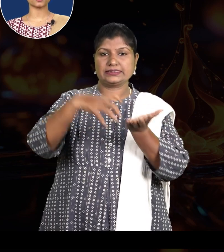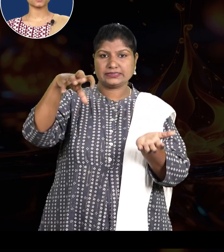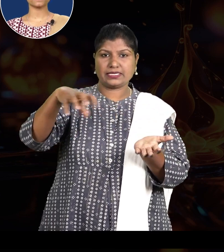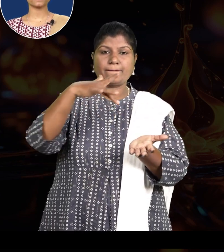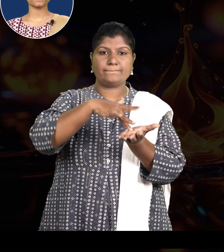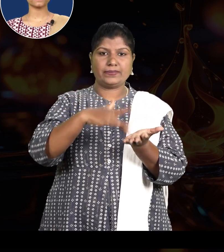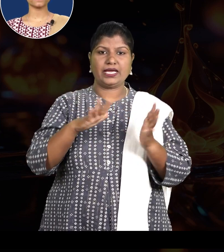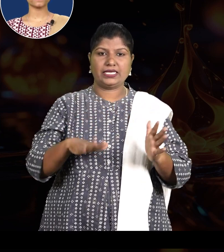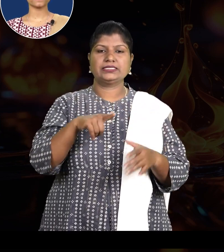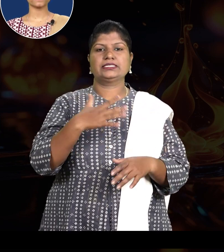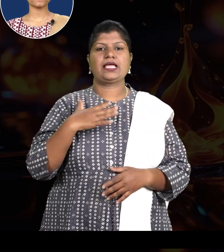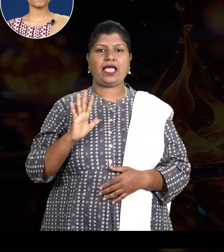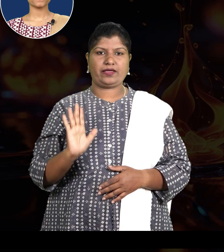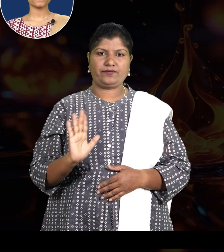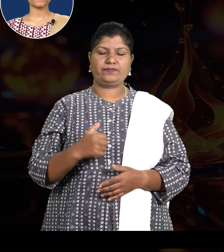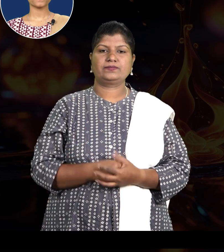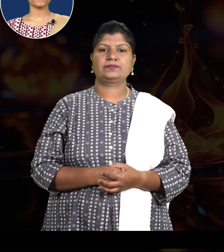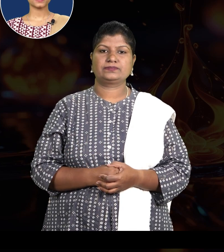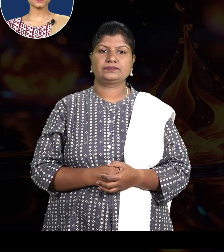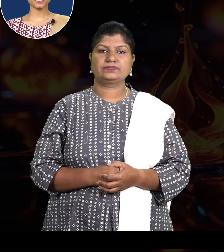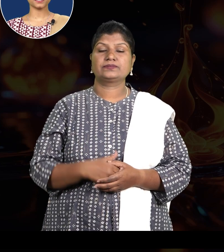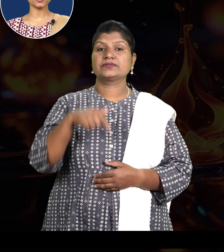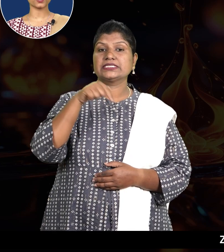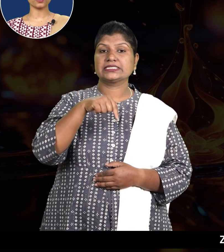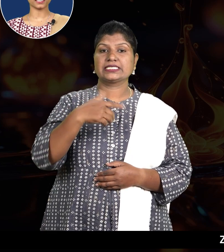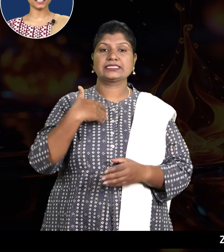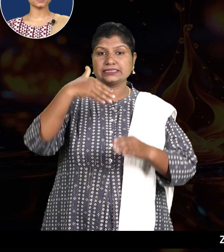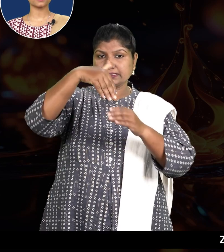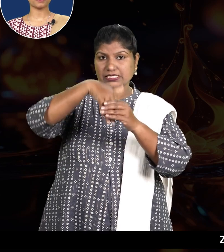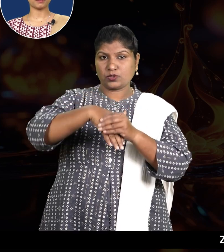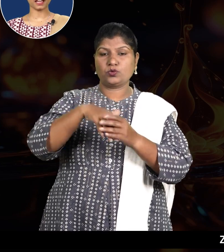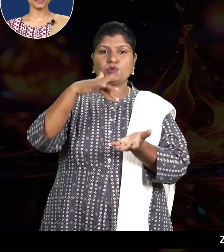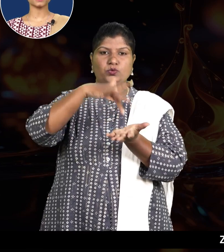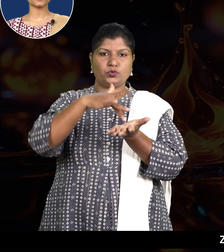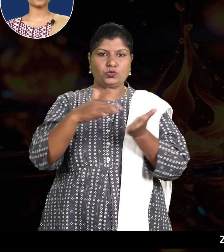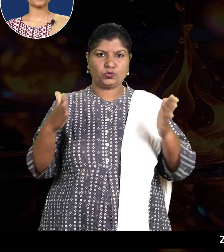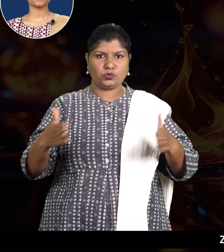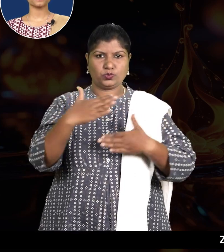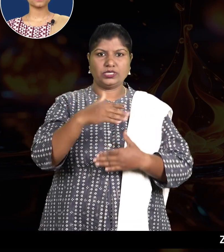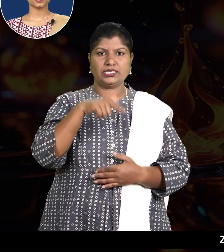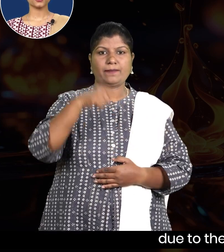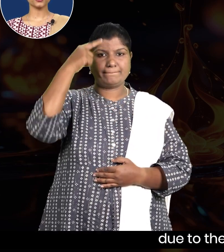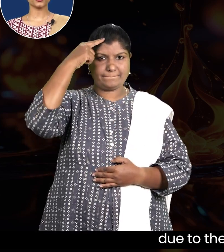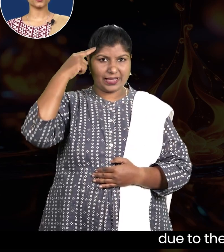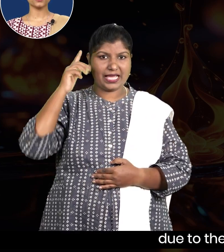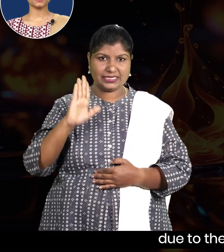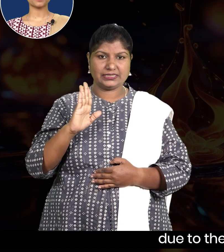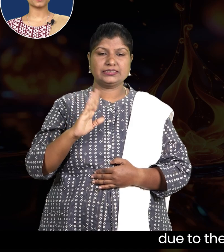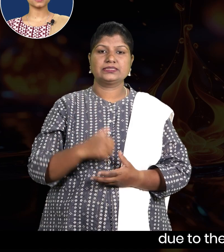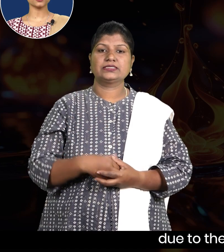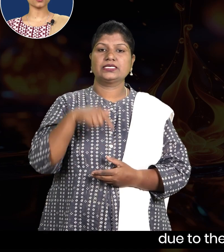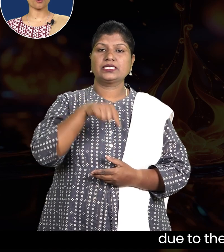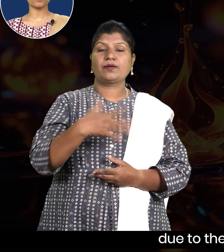innermost. This inner zone is black due to